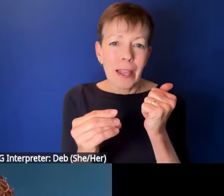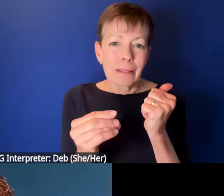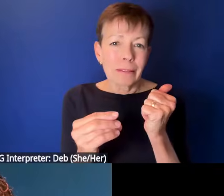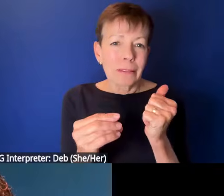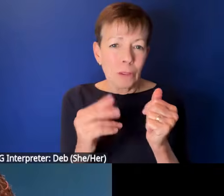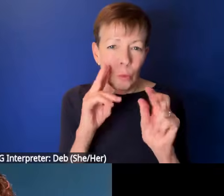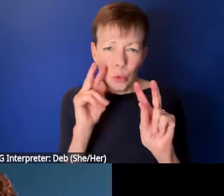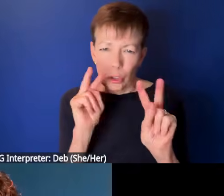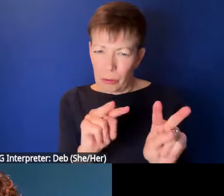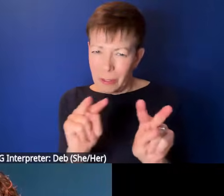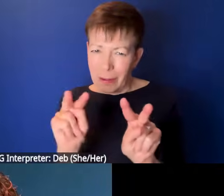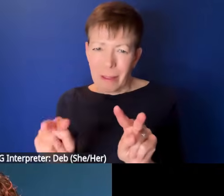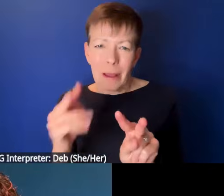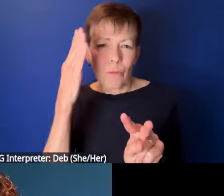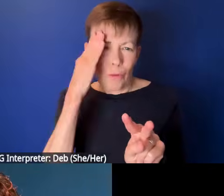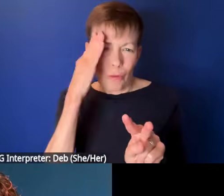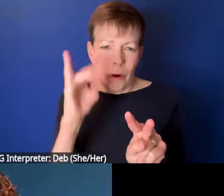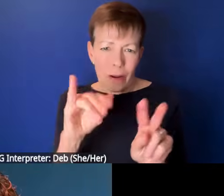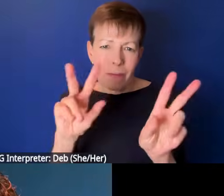them.